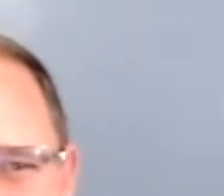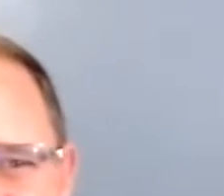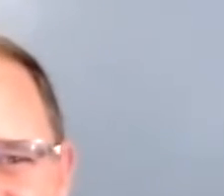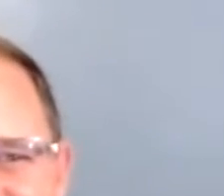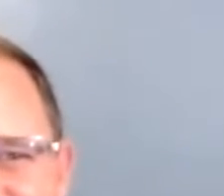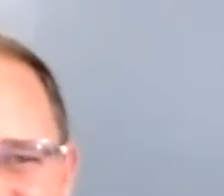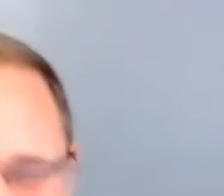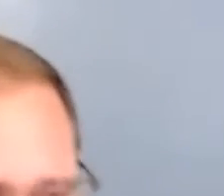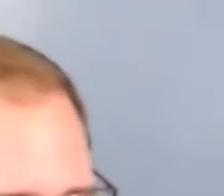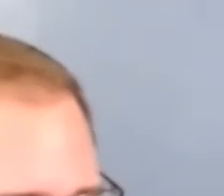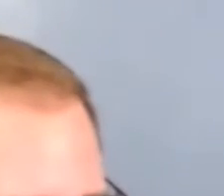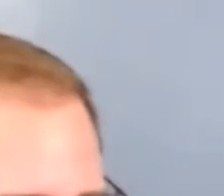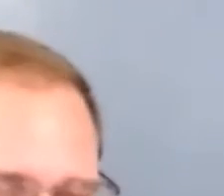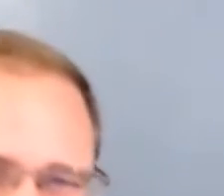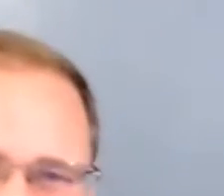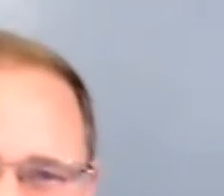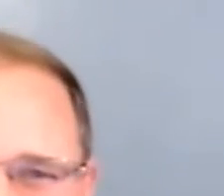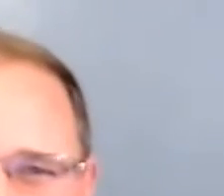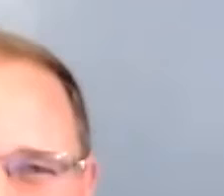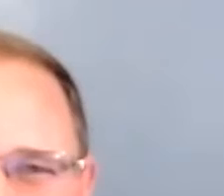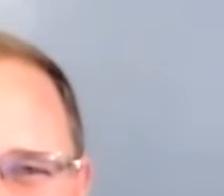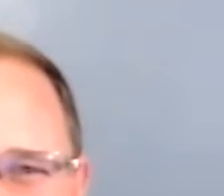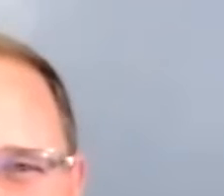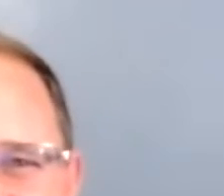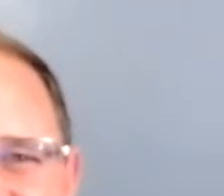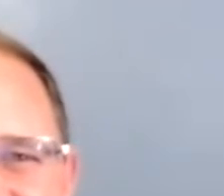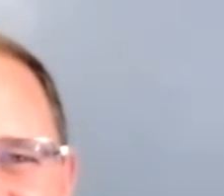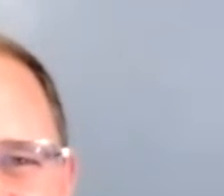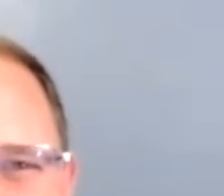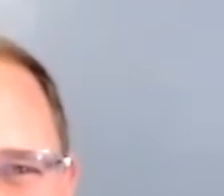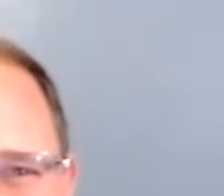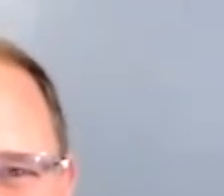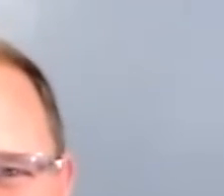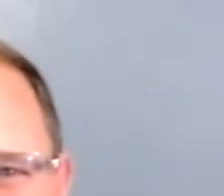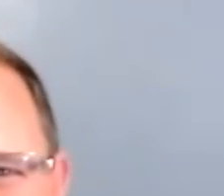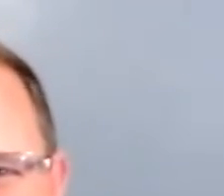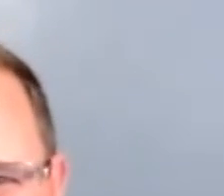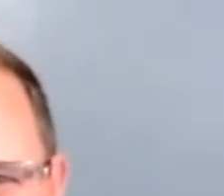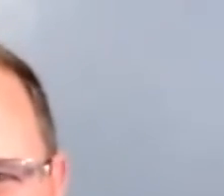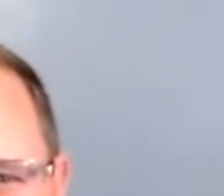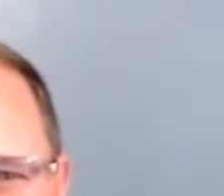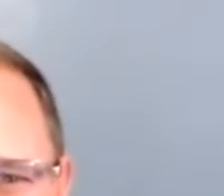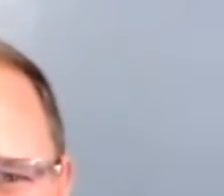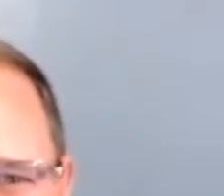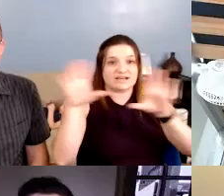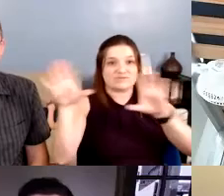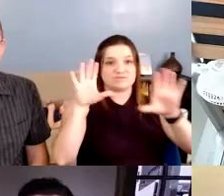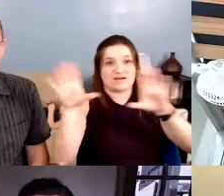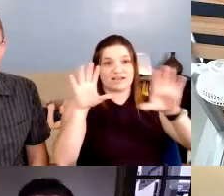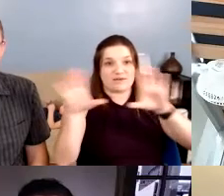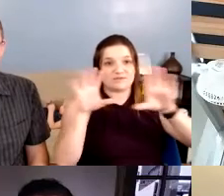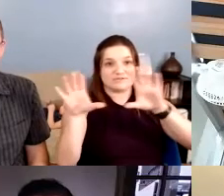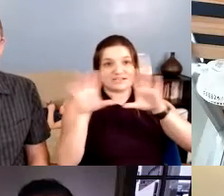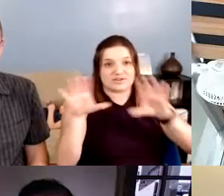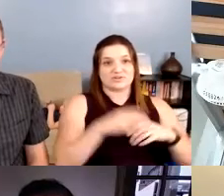when I talk, my leg moves. And so if my legs are crossed, my leg will bump, bump, bump, bump, move, and it's up against the desk. And apparently that was